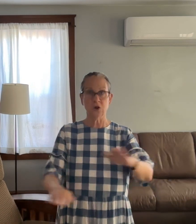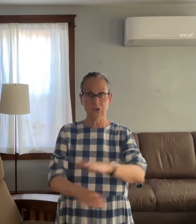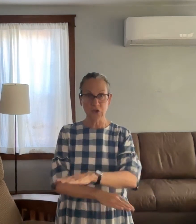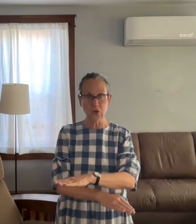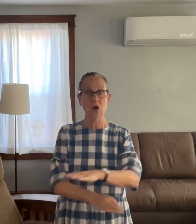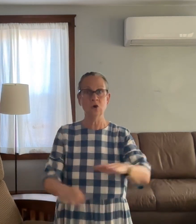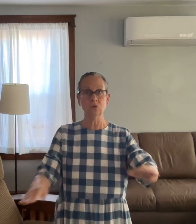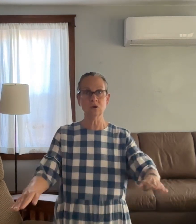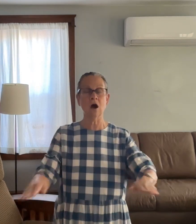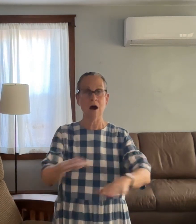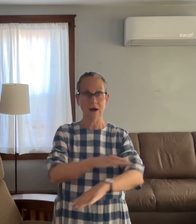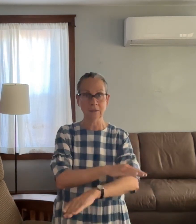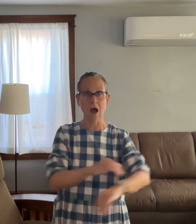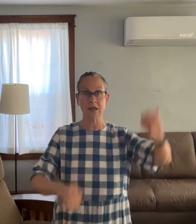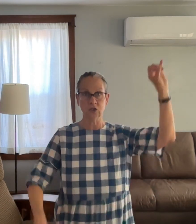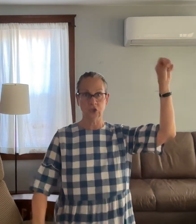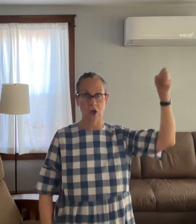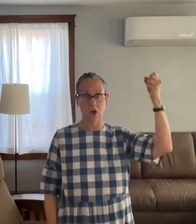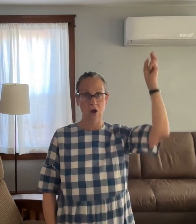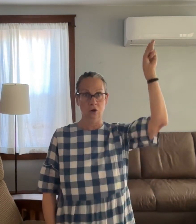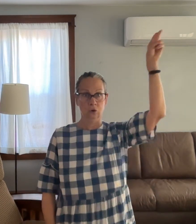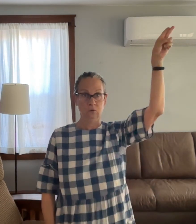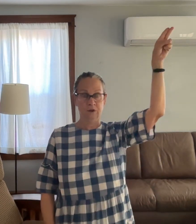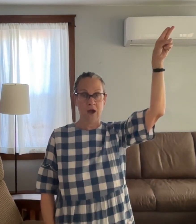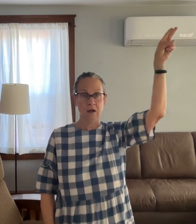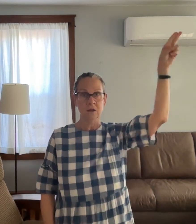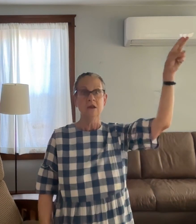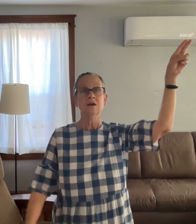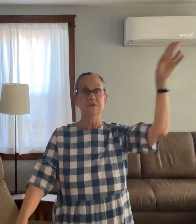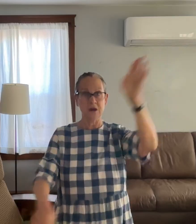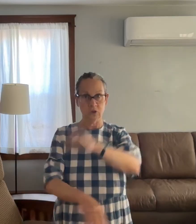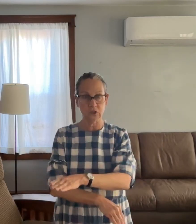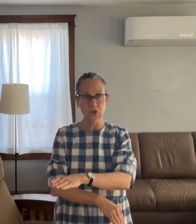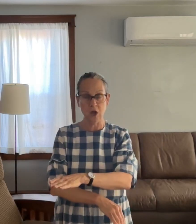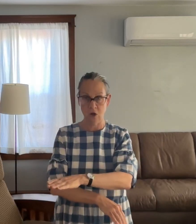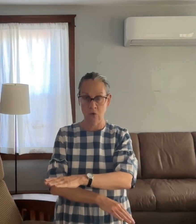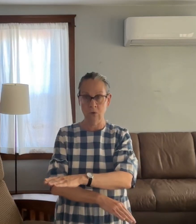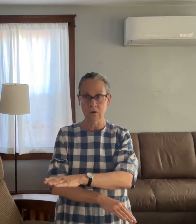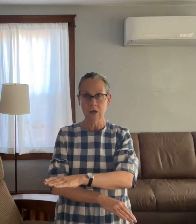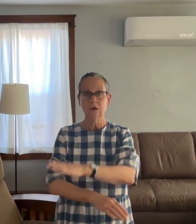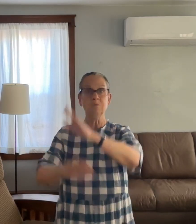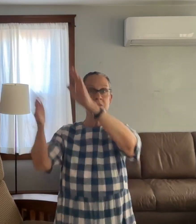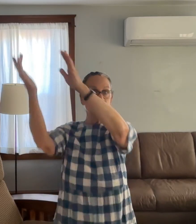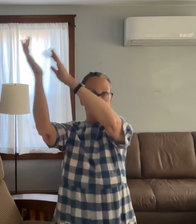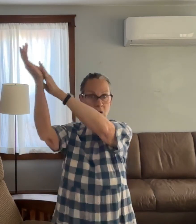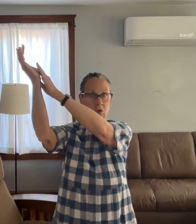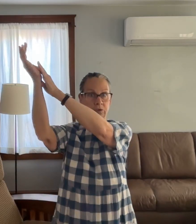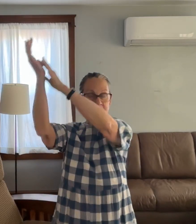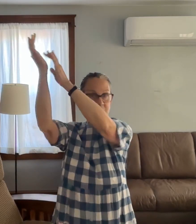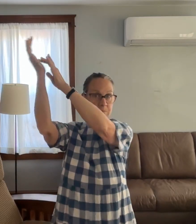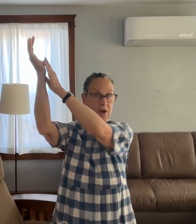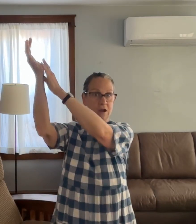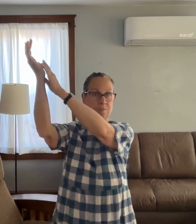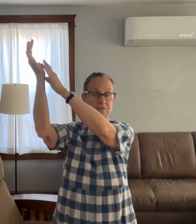There's no God like Jehovah. There's no behold. Again, up above your